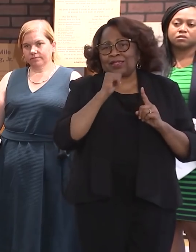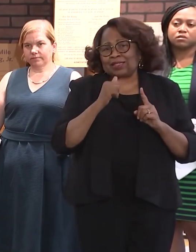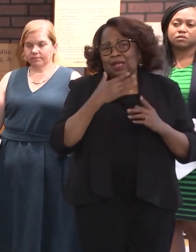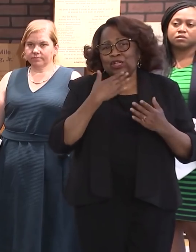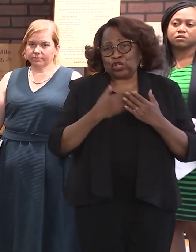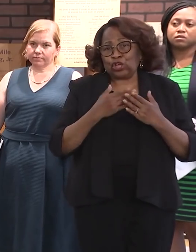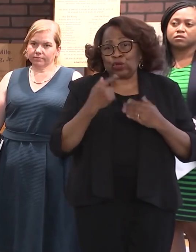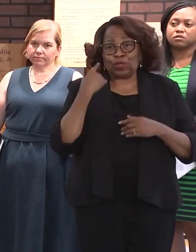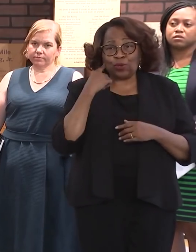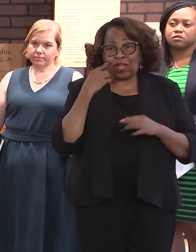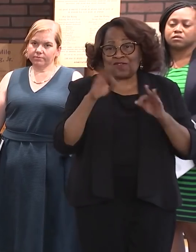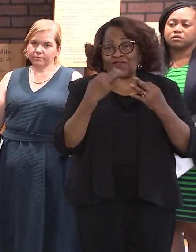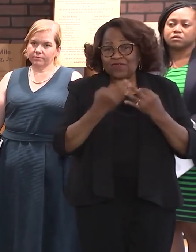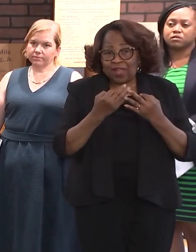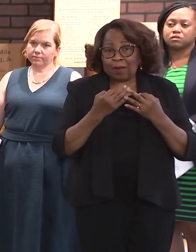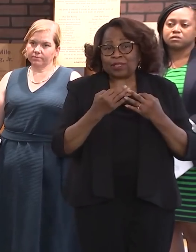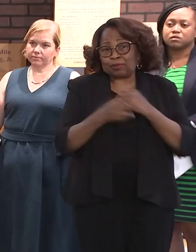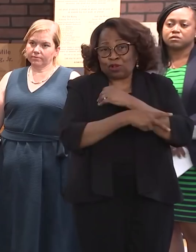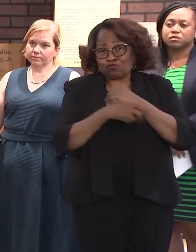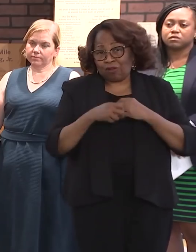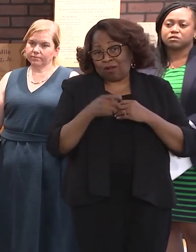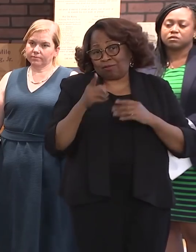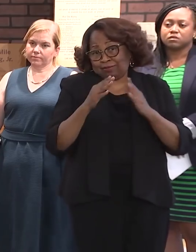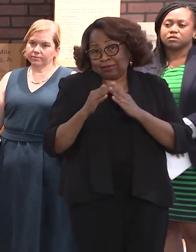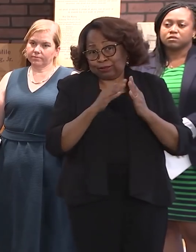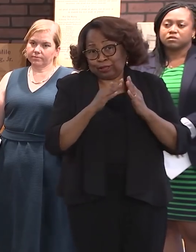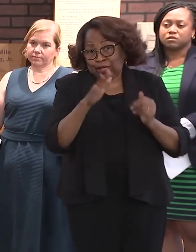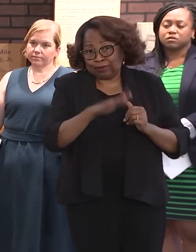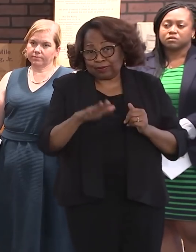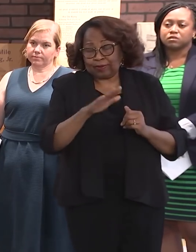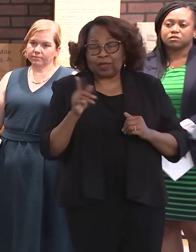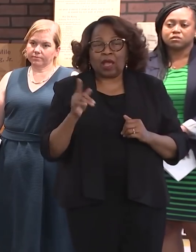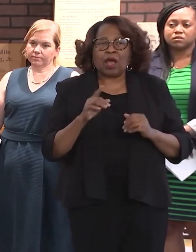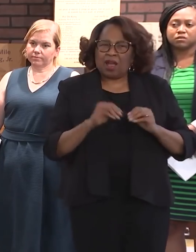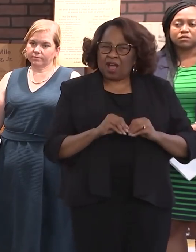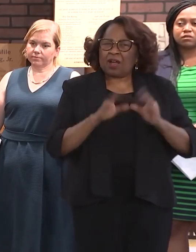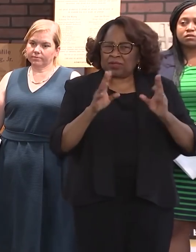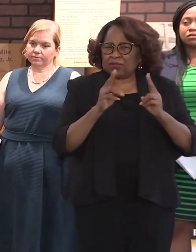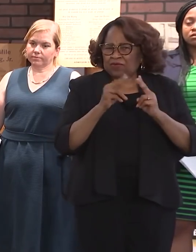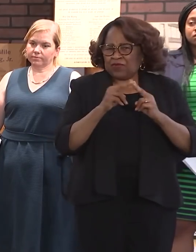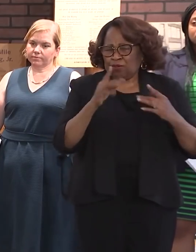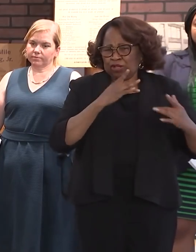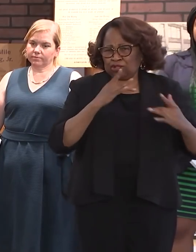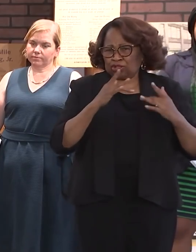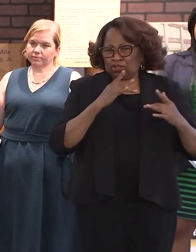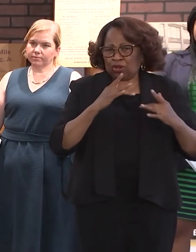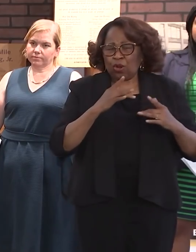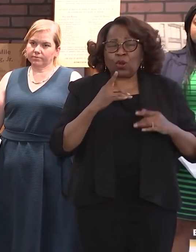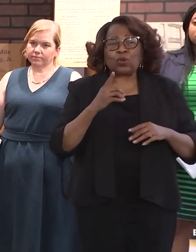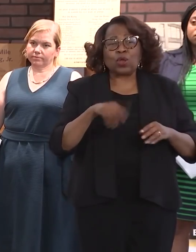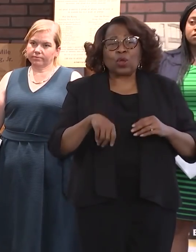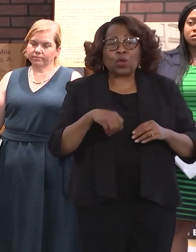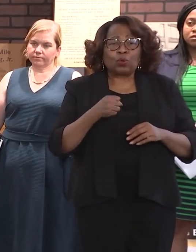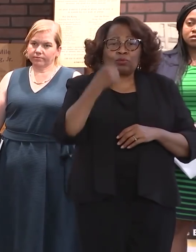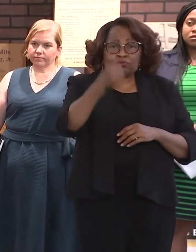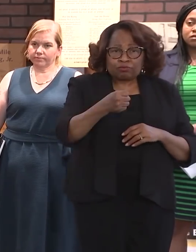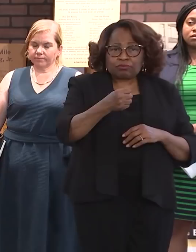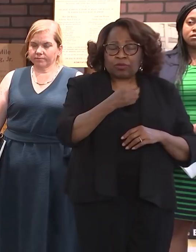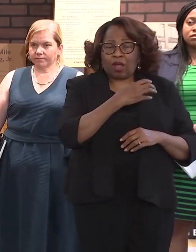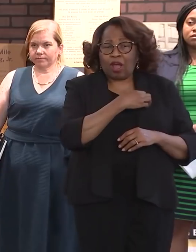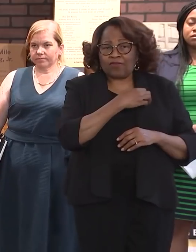of families being robbed near the Mag Mile. Well, obviously, we're very concerned about that. We have put officers on fixed